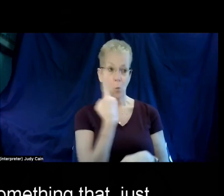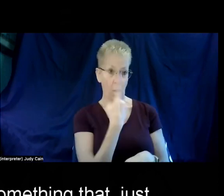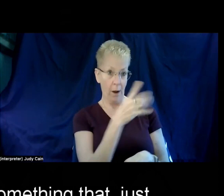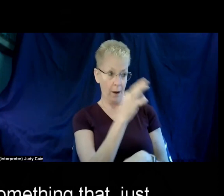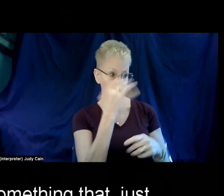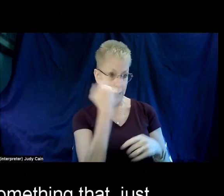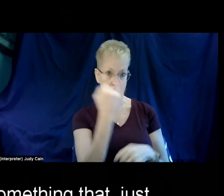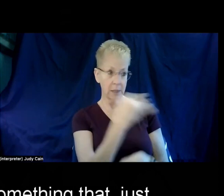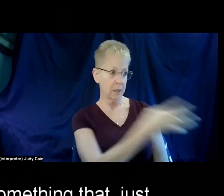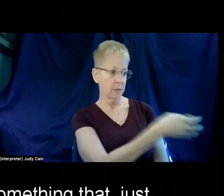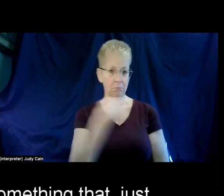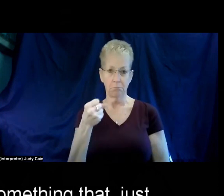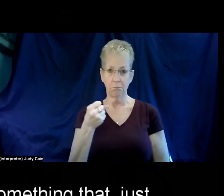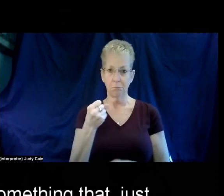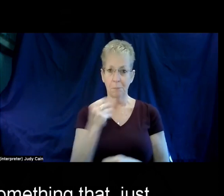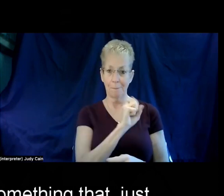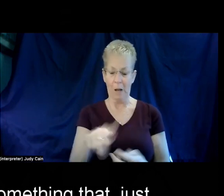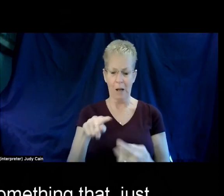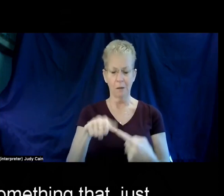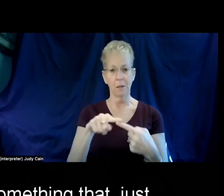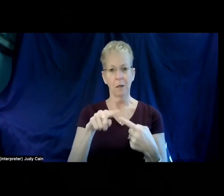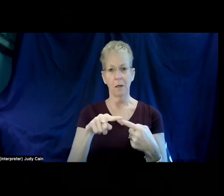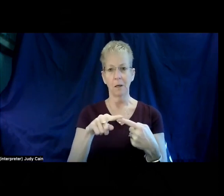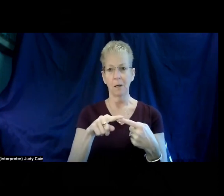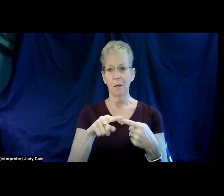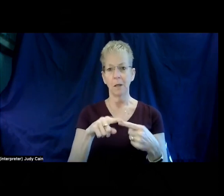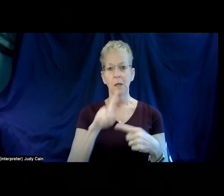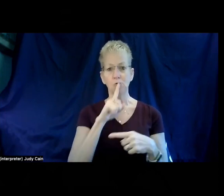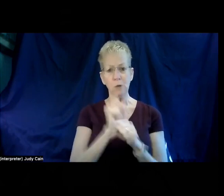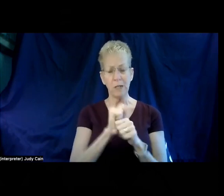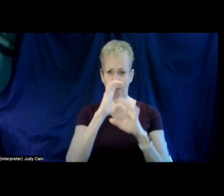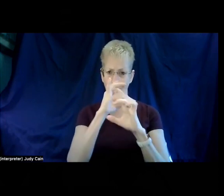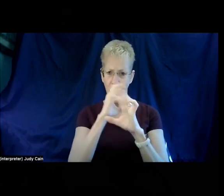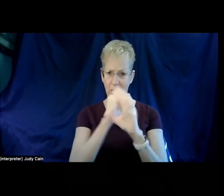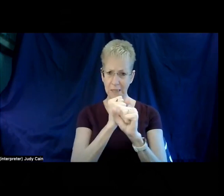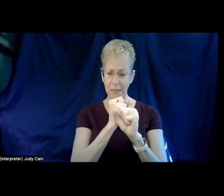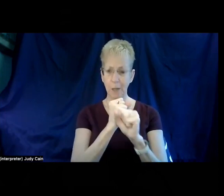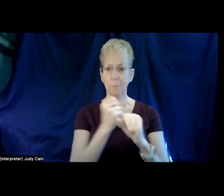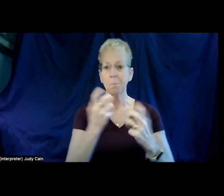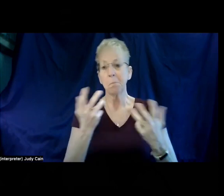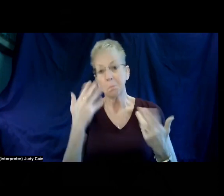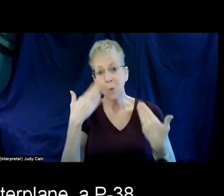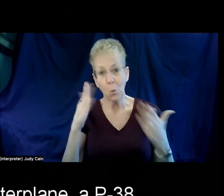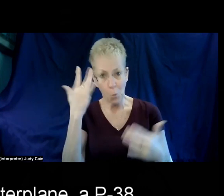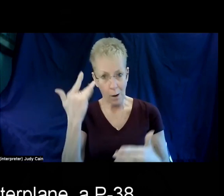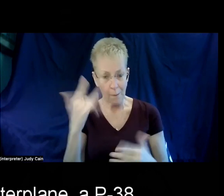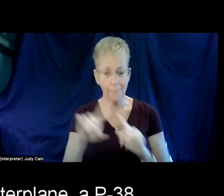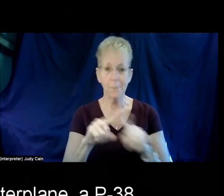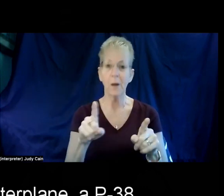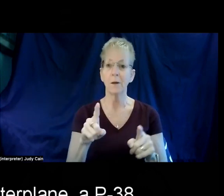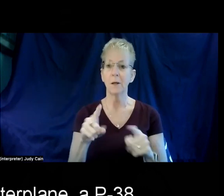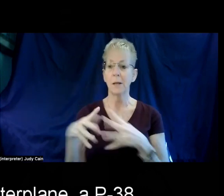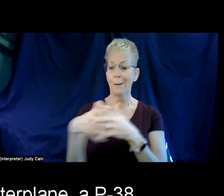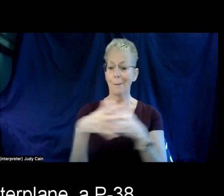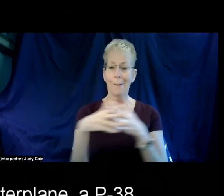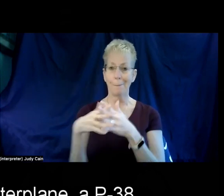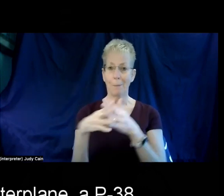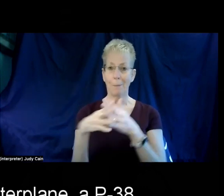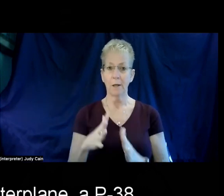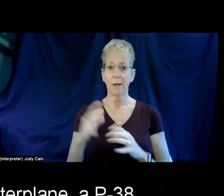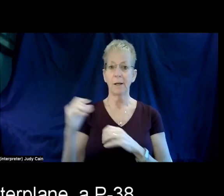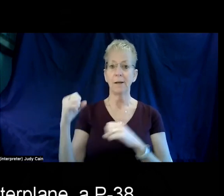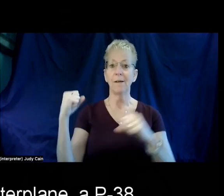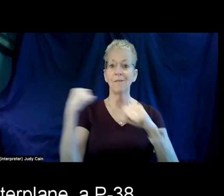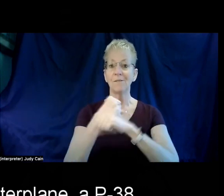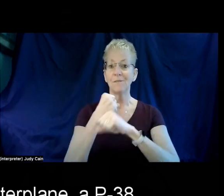was something that just, for some odd reason, fascinated me. There's an American fighter plane, a